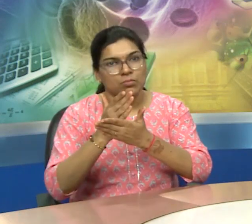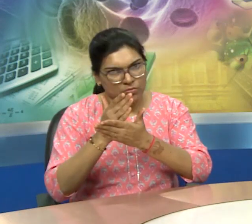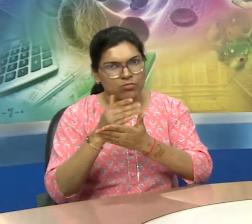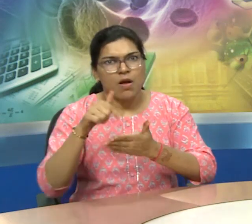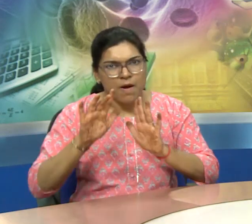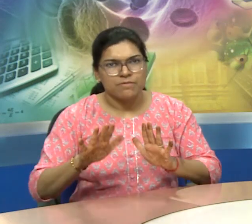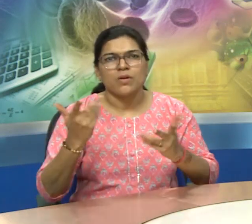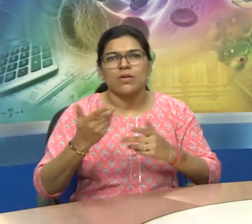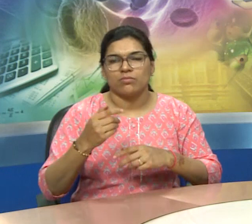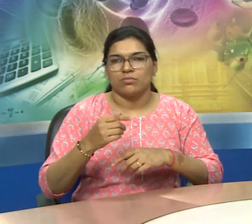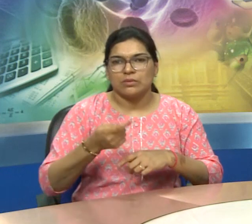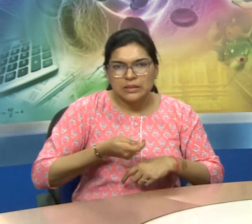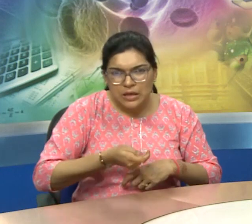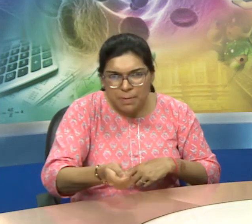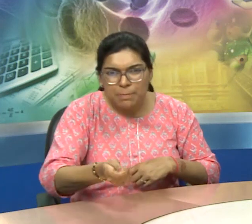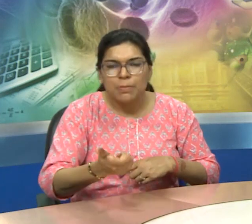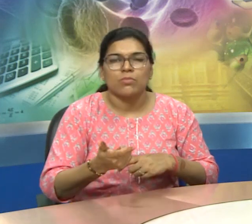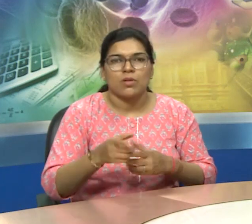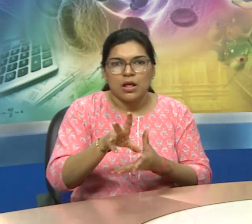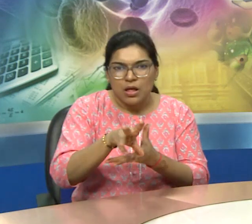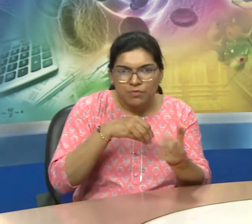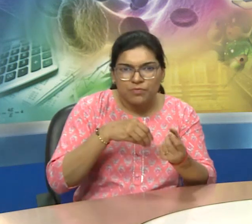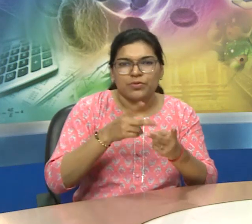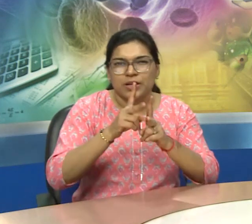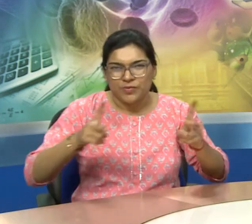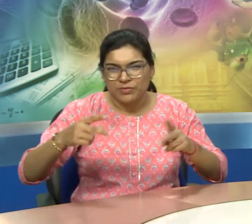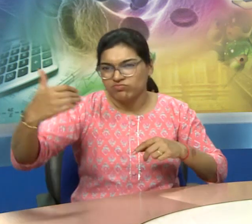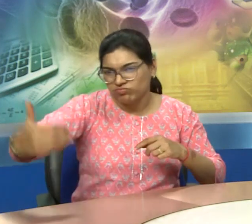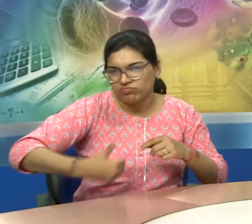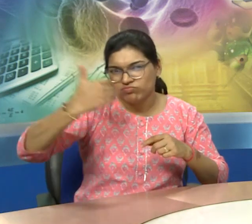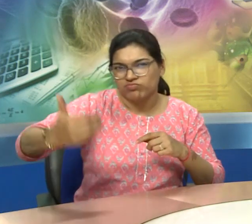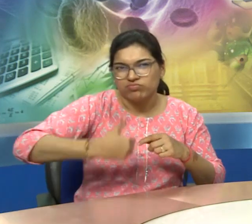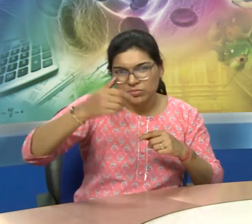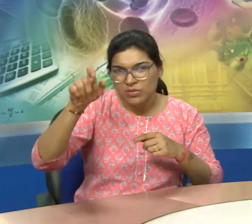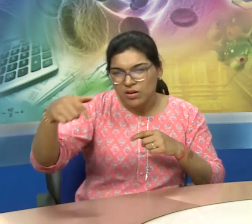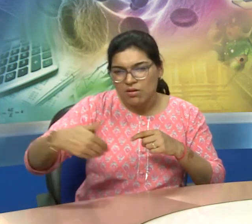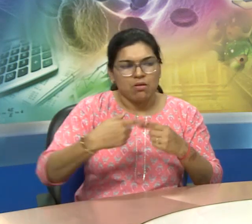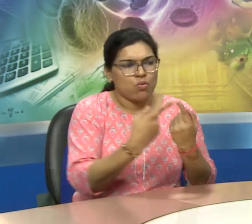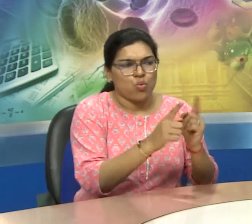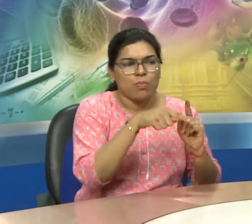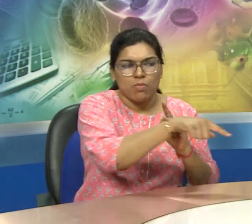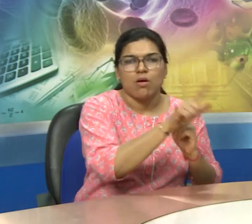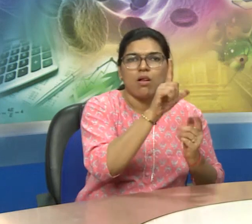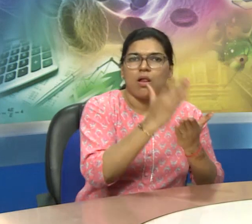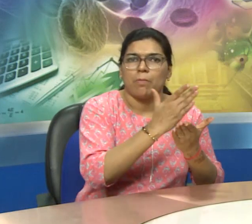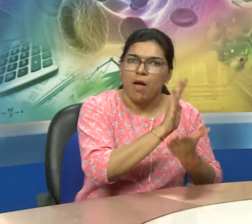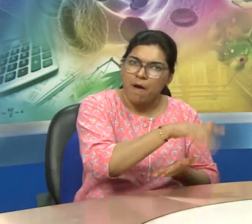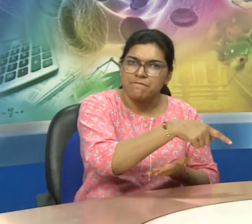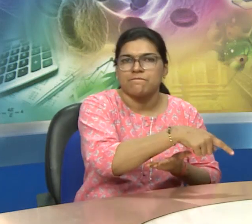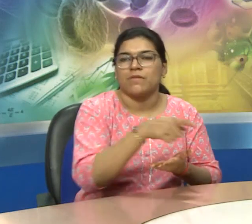by ownership, we can say that it has mainly six types of